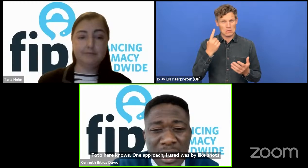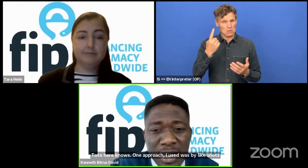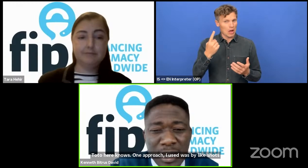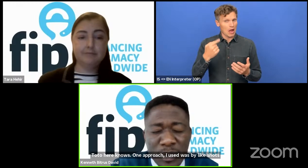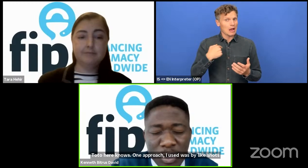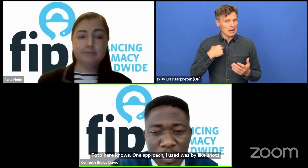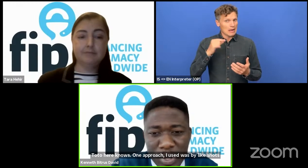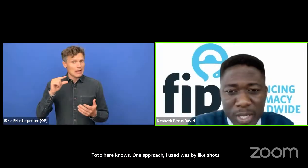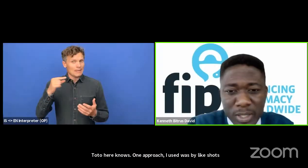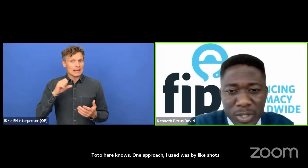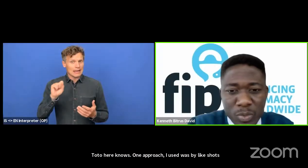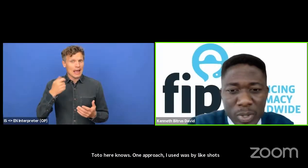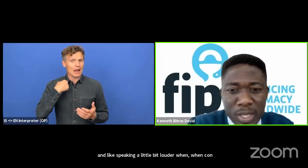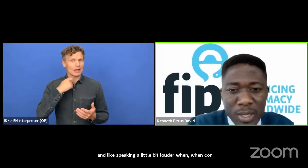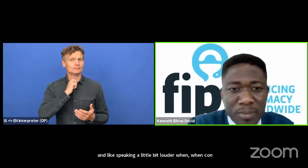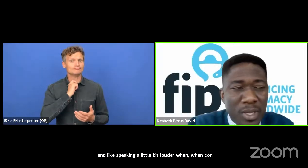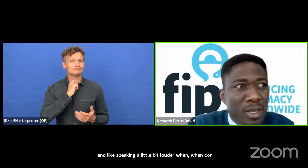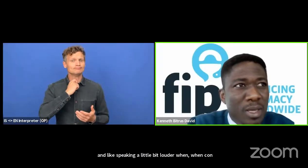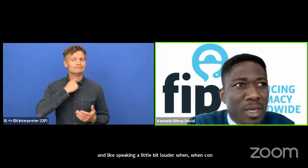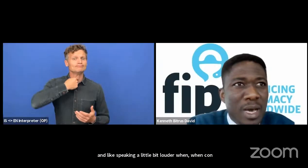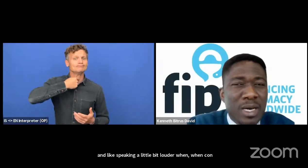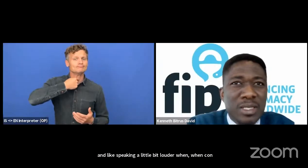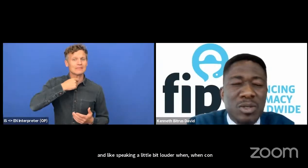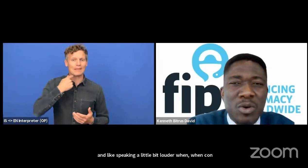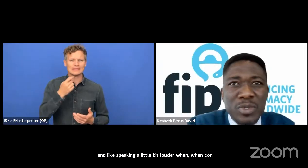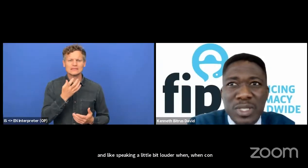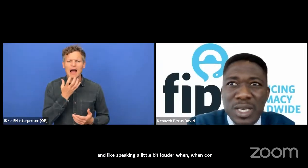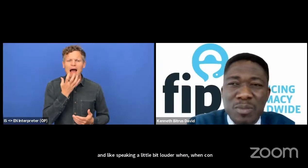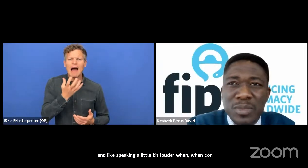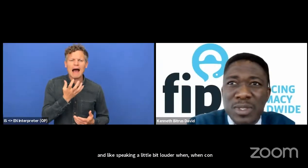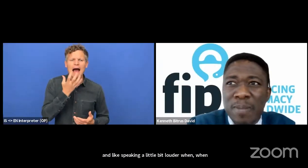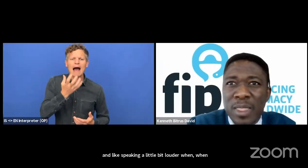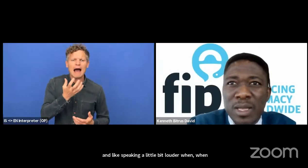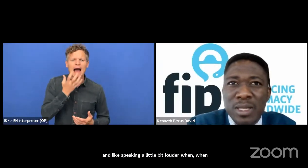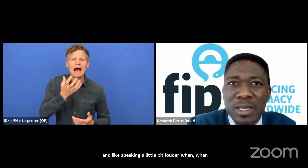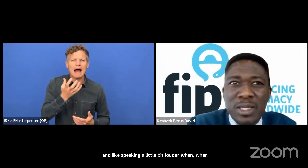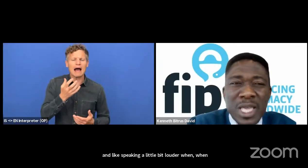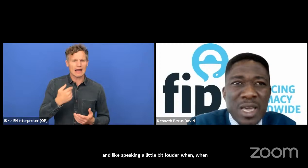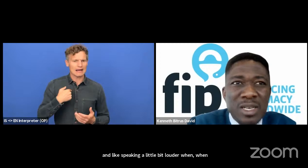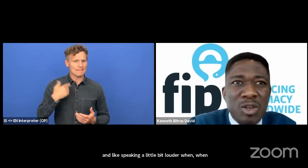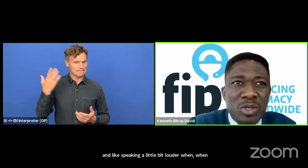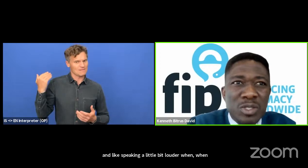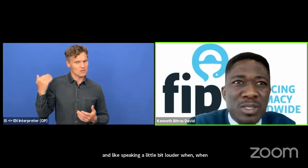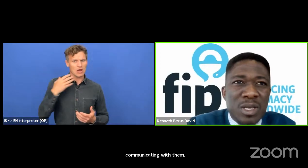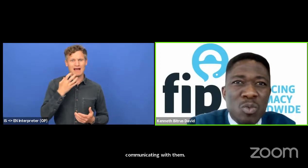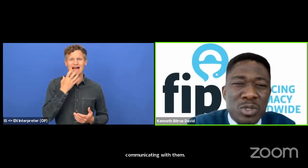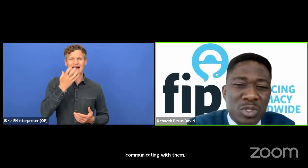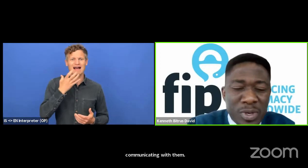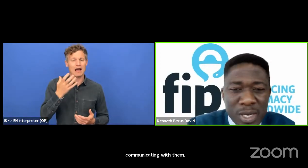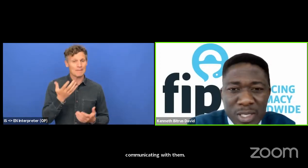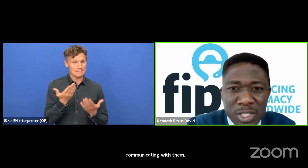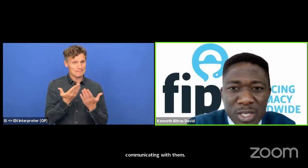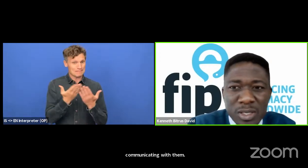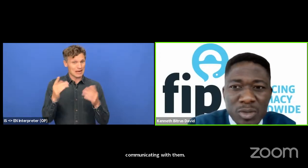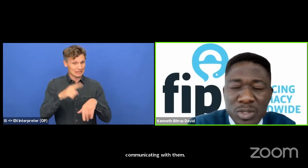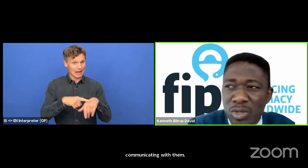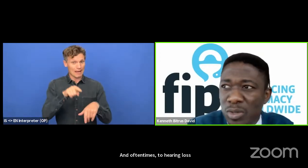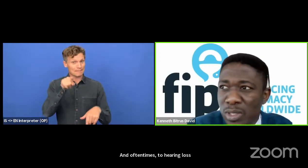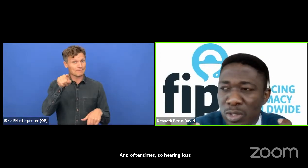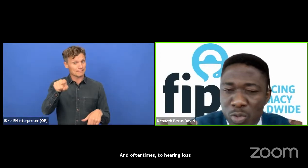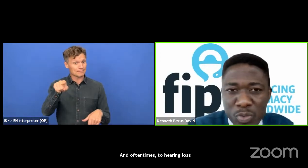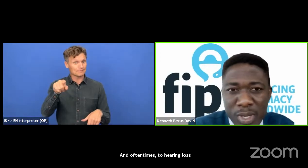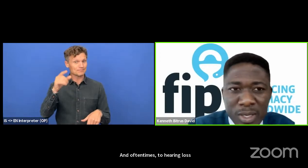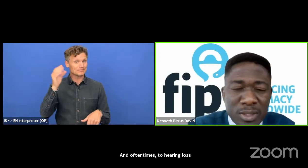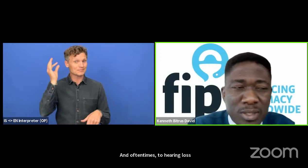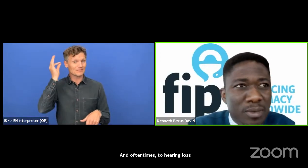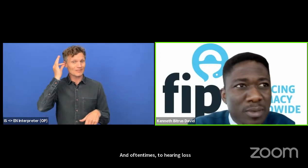when communicating with them. And oftentimes the hearing loss was unilateral, not